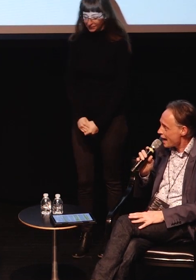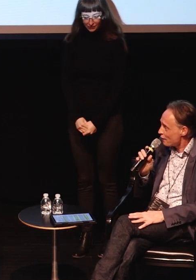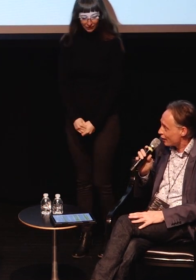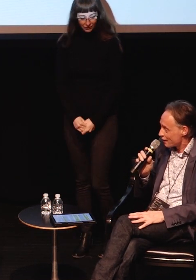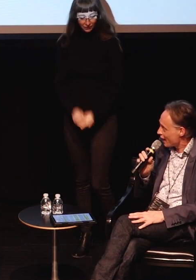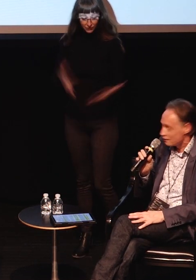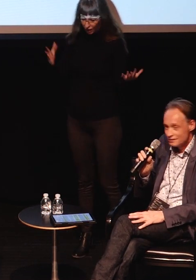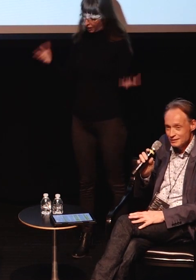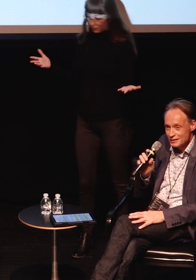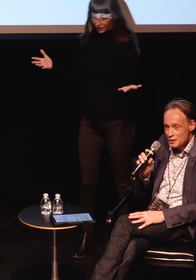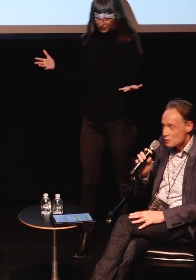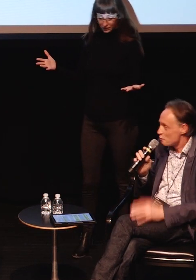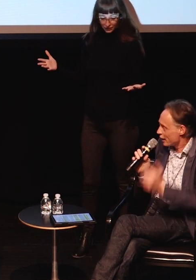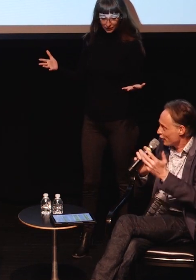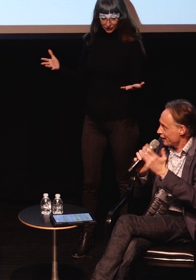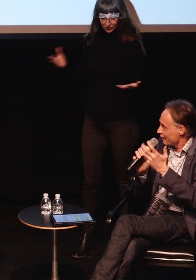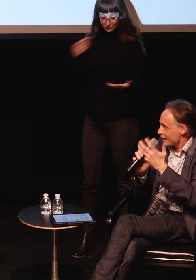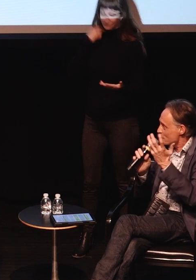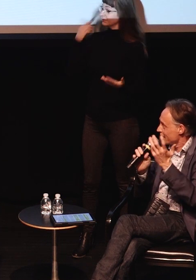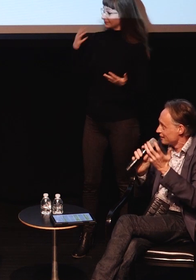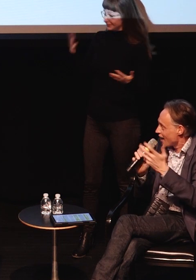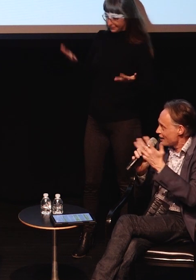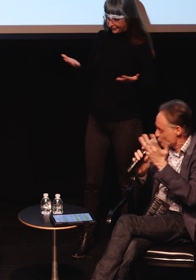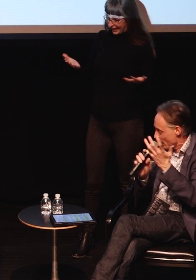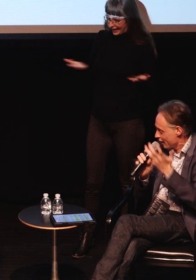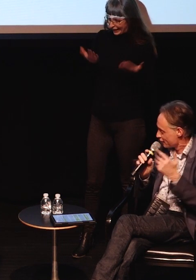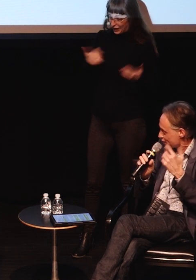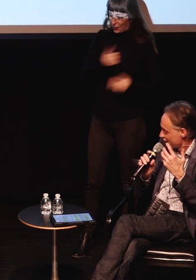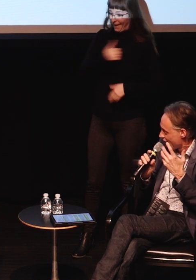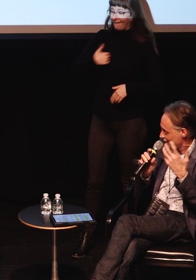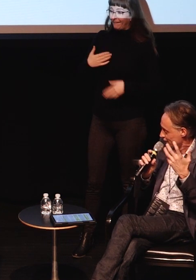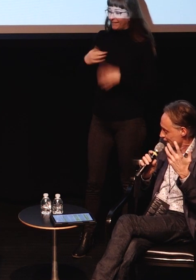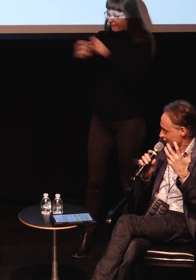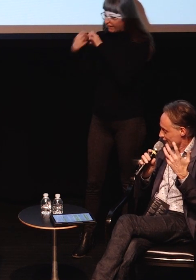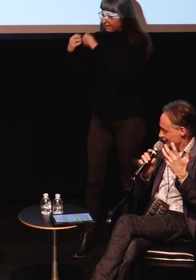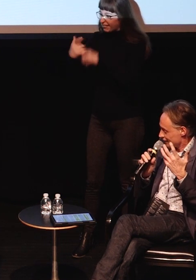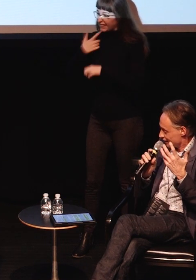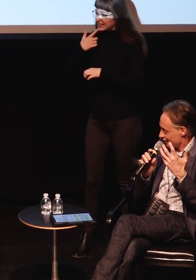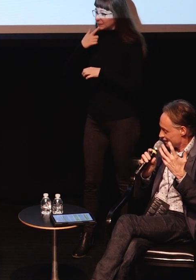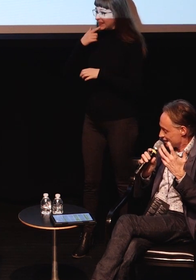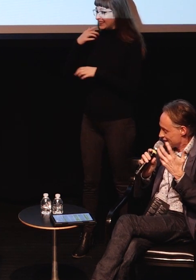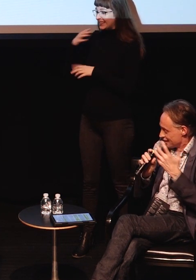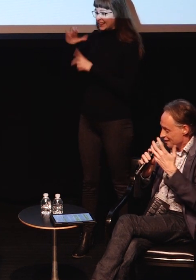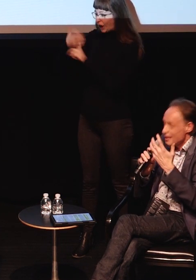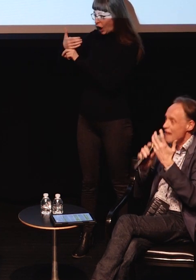What do you have here? You've got bickering lesbian cosplayers, you got